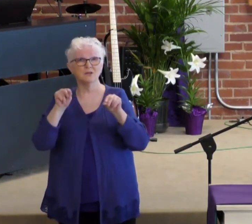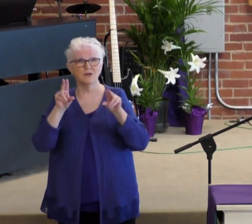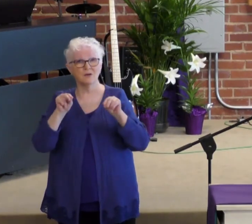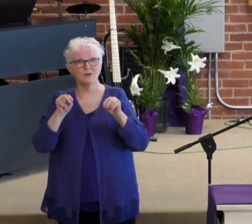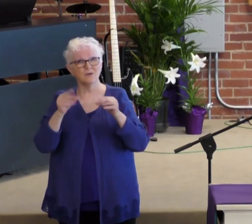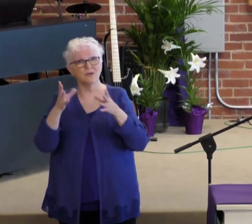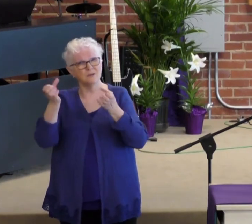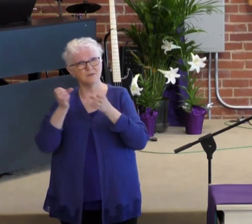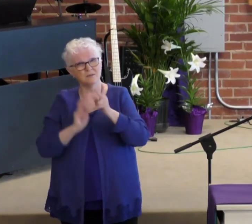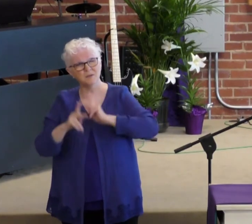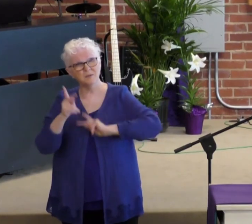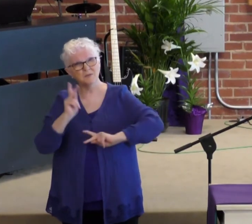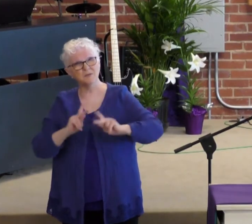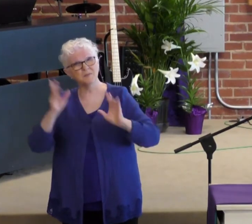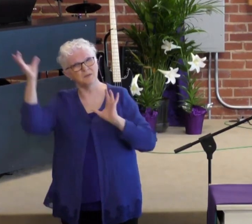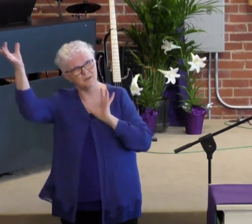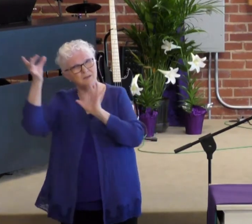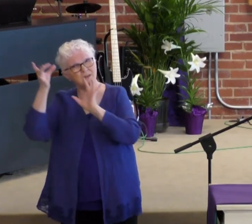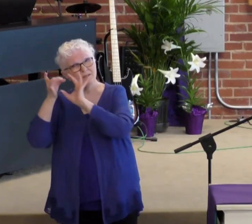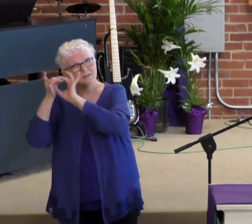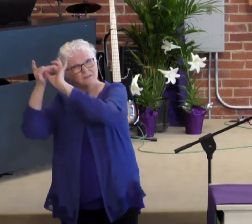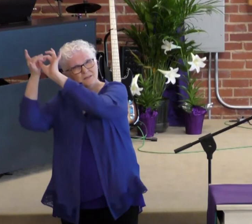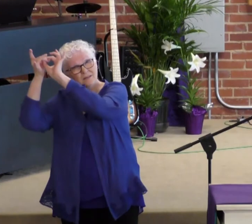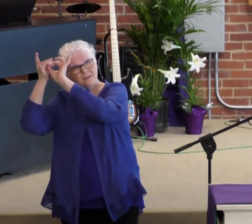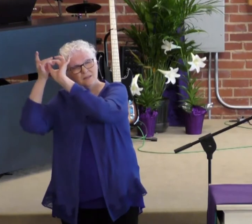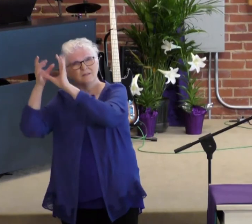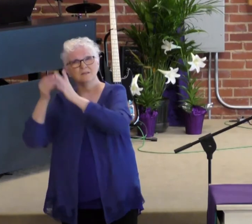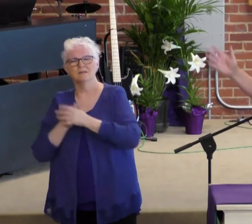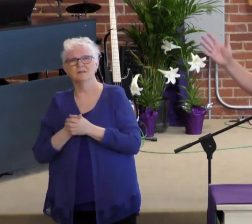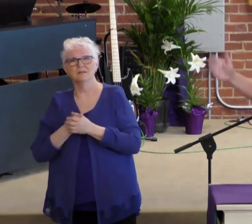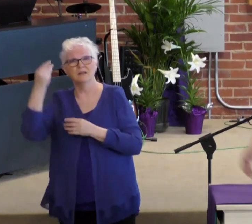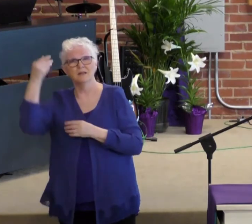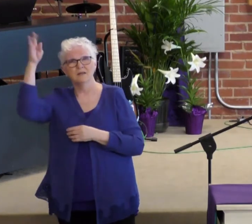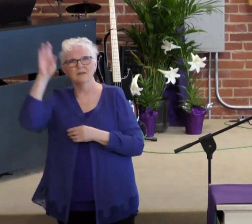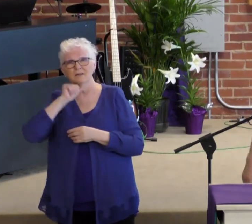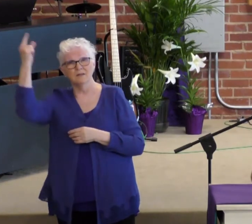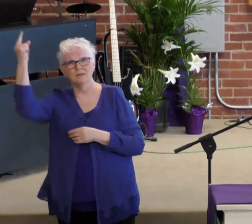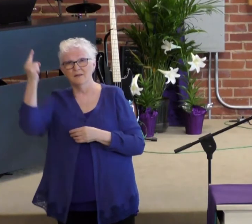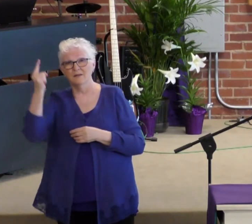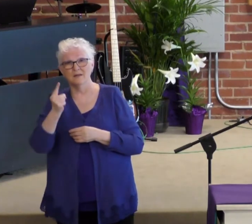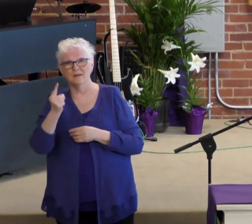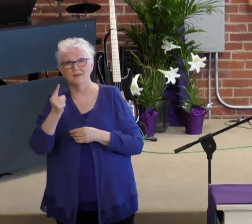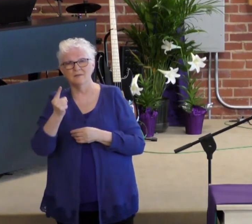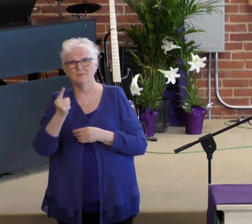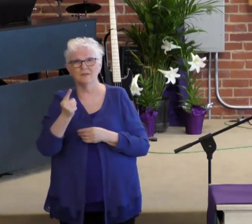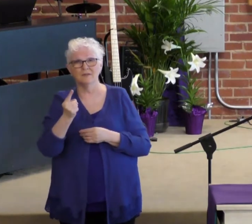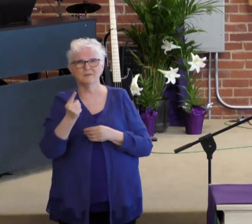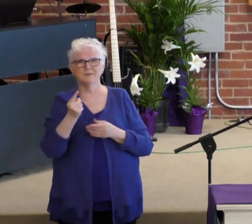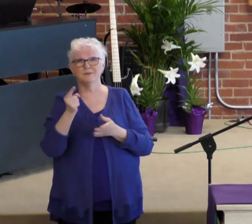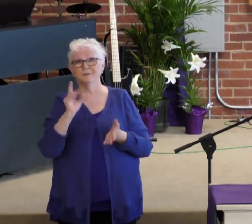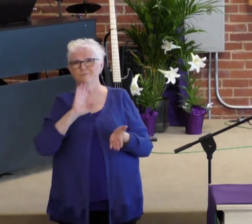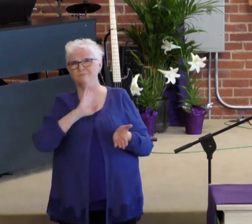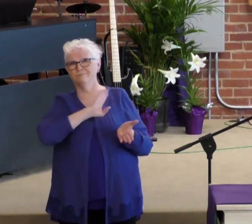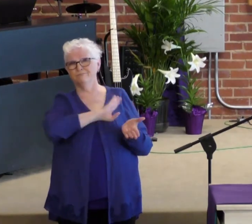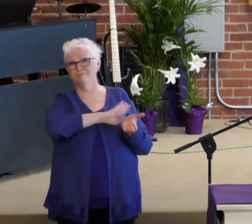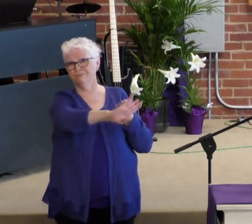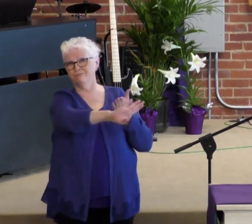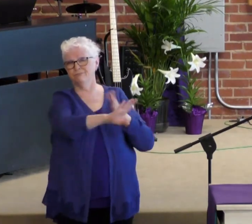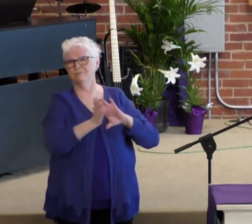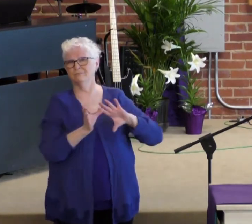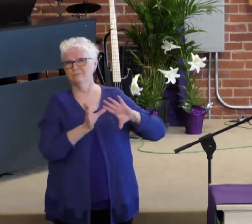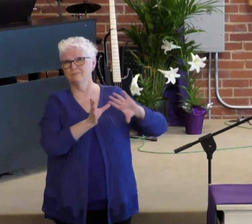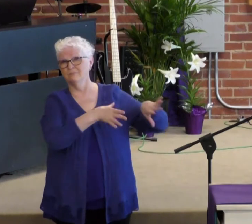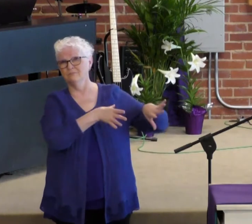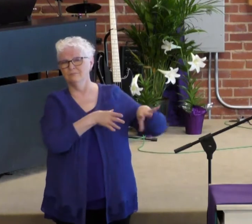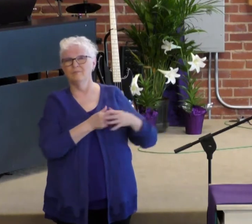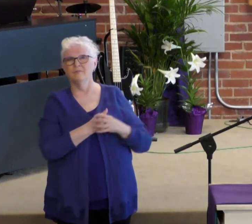with God. God didn't come to cast us aside. He came looking for the